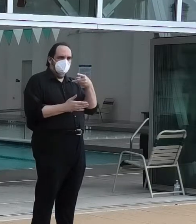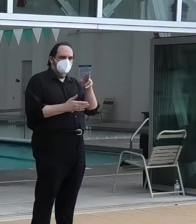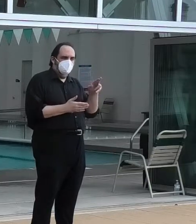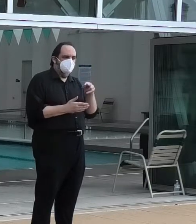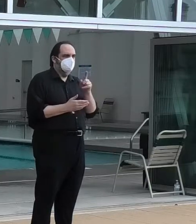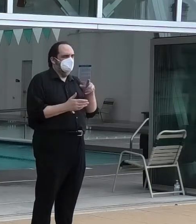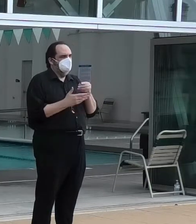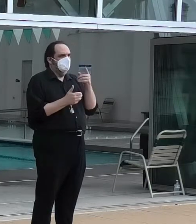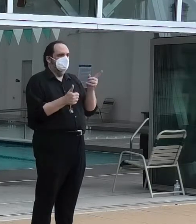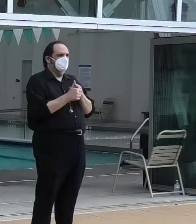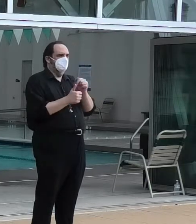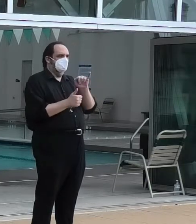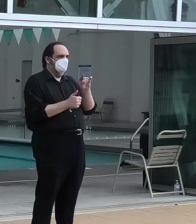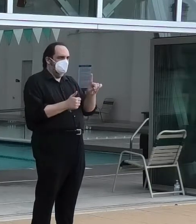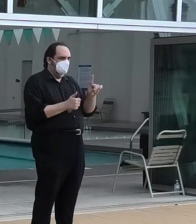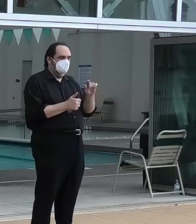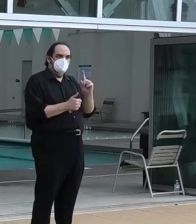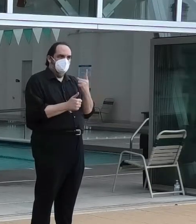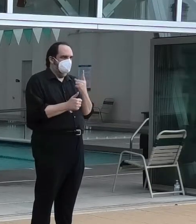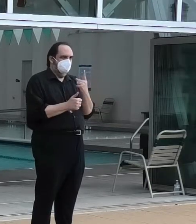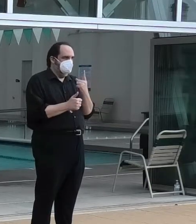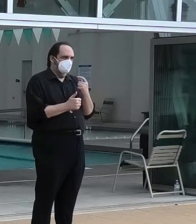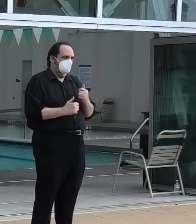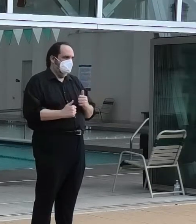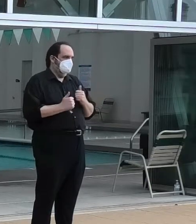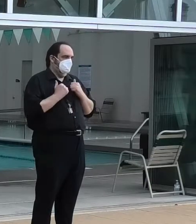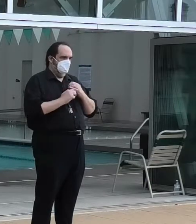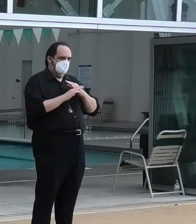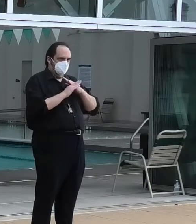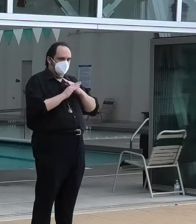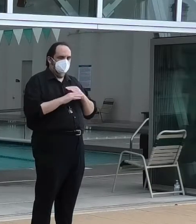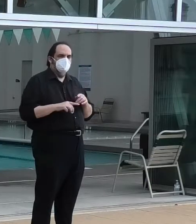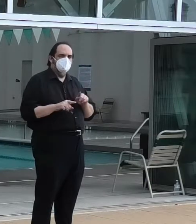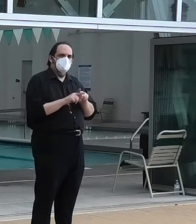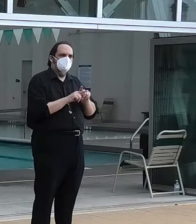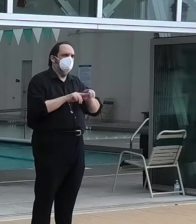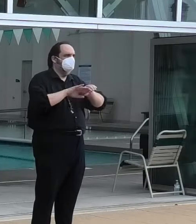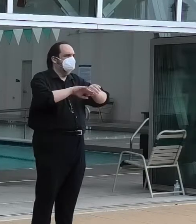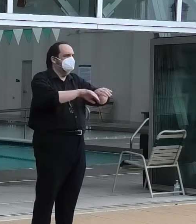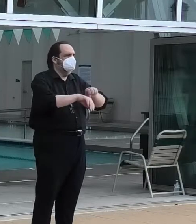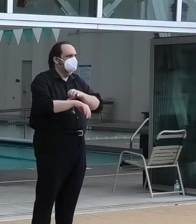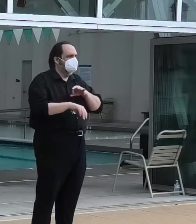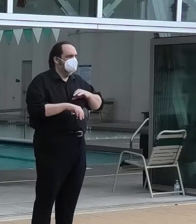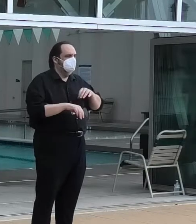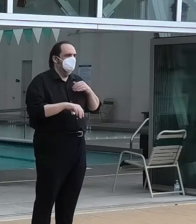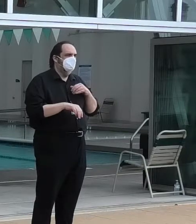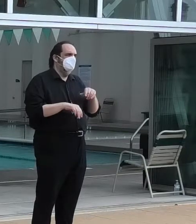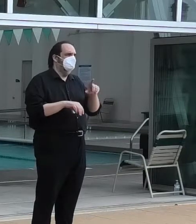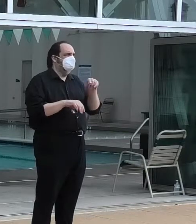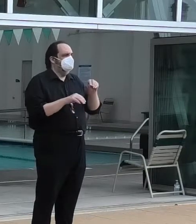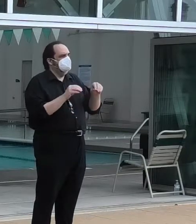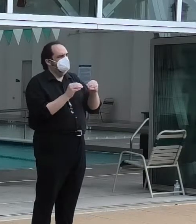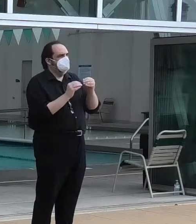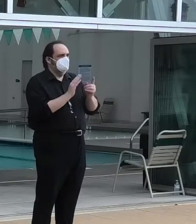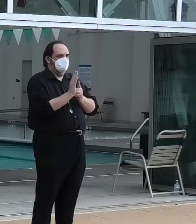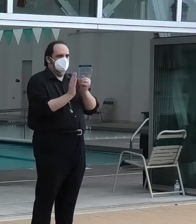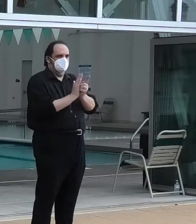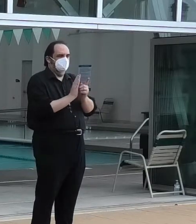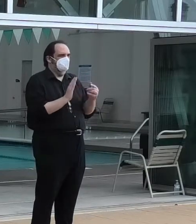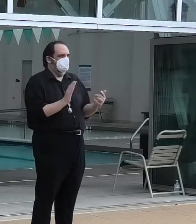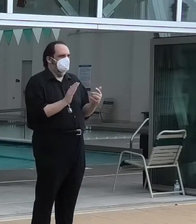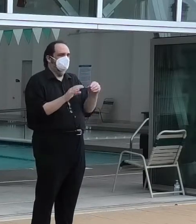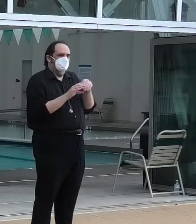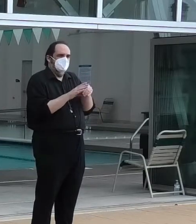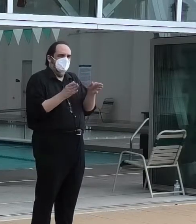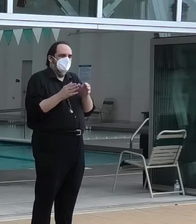certified, not just the lifeguards. In addition, aquatic staff receive additional 20+ hours of in-service